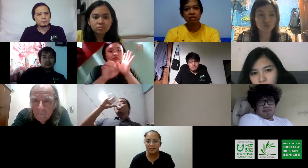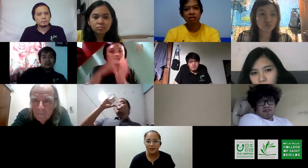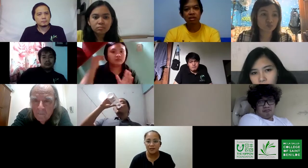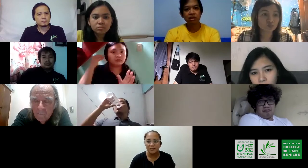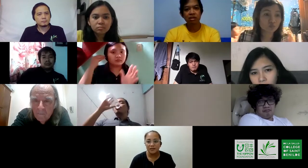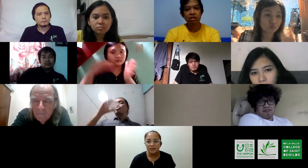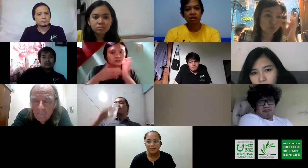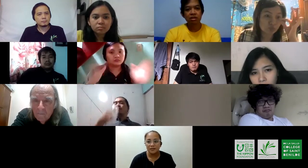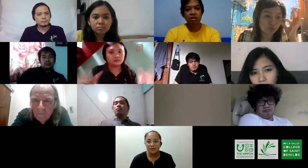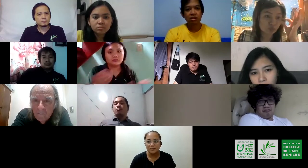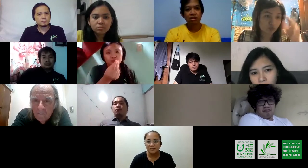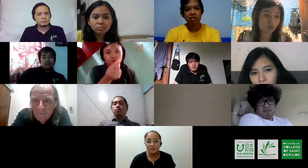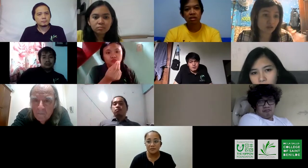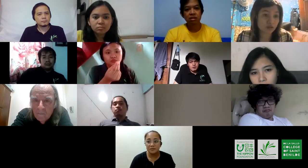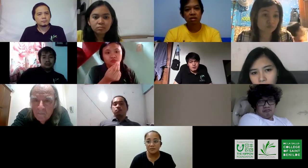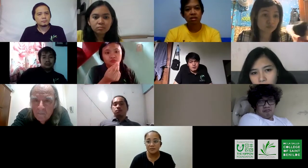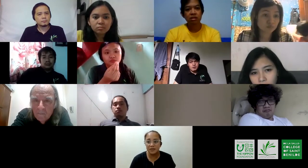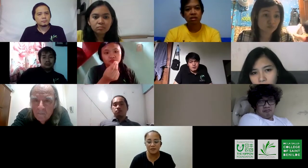banana.